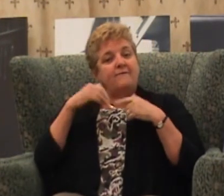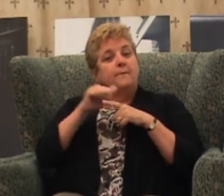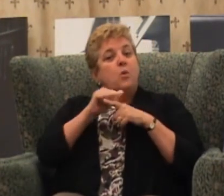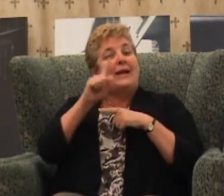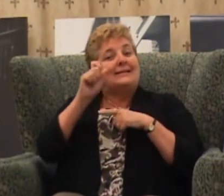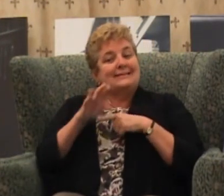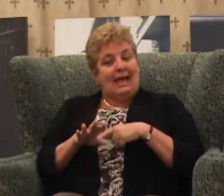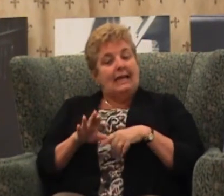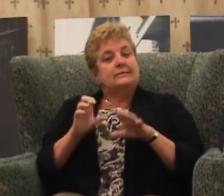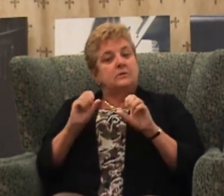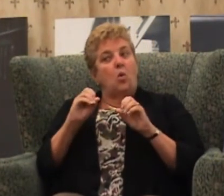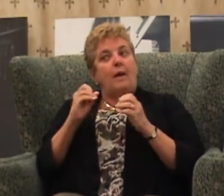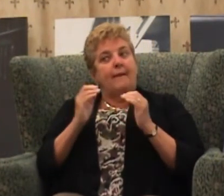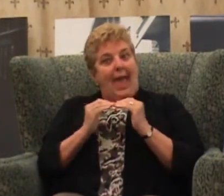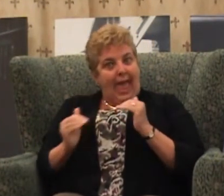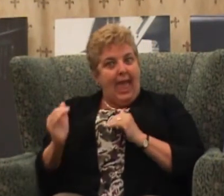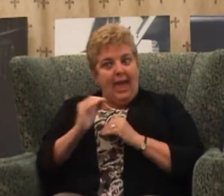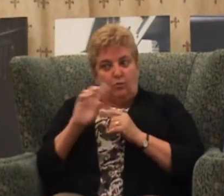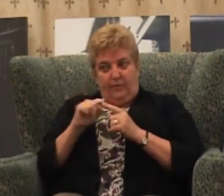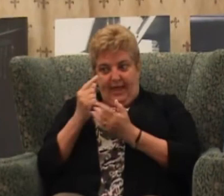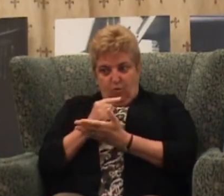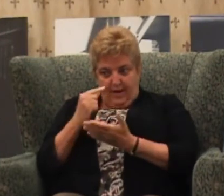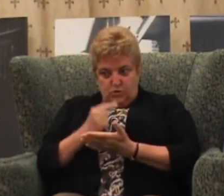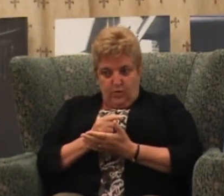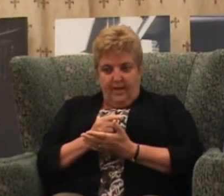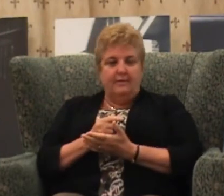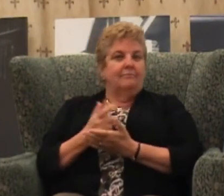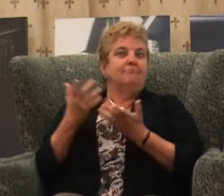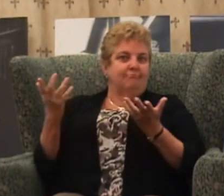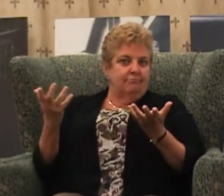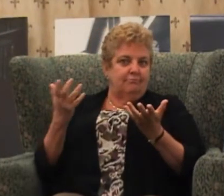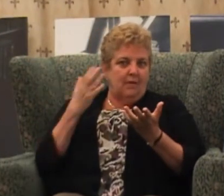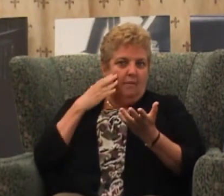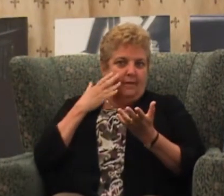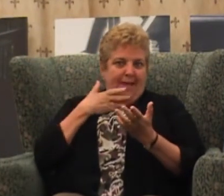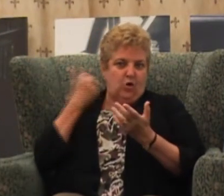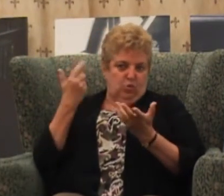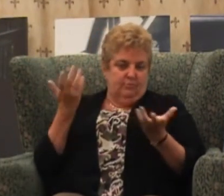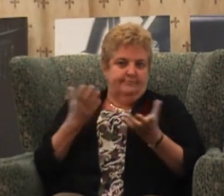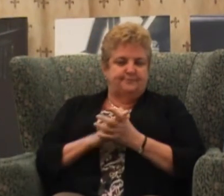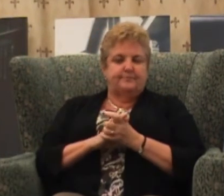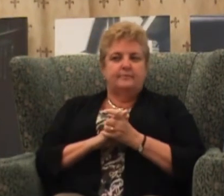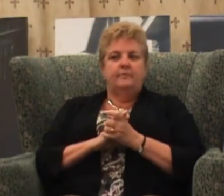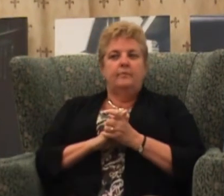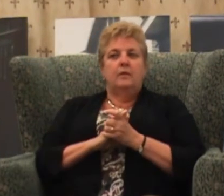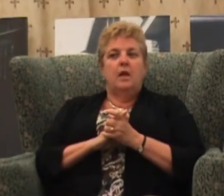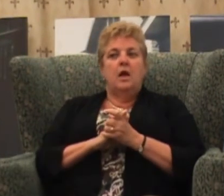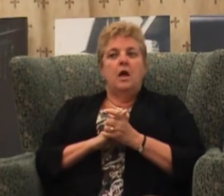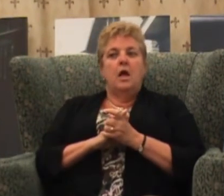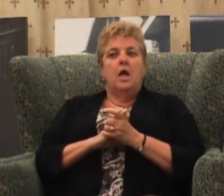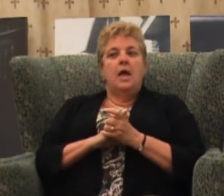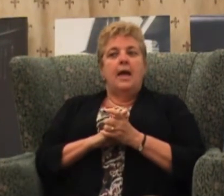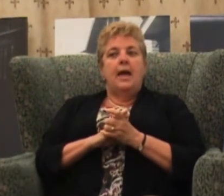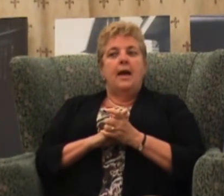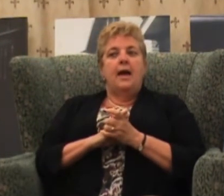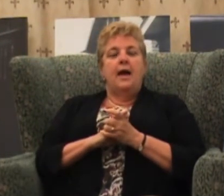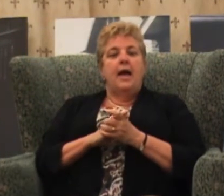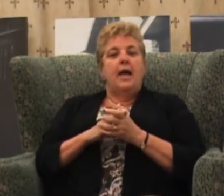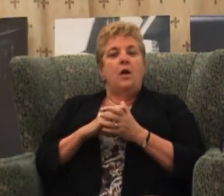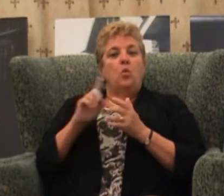that I'm ahead of everybody when they get out of school. Well, I need to let you know that when May comes and my family flies up